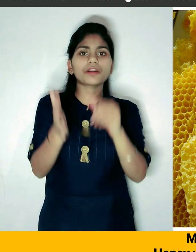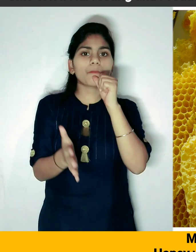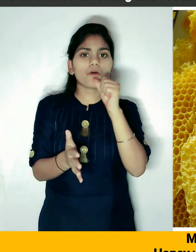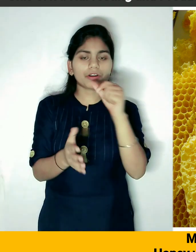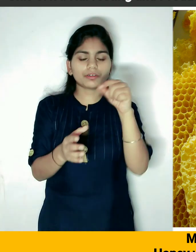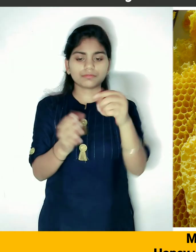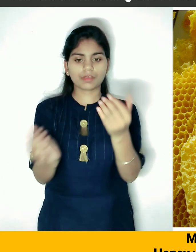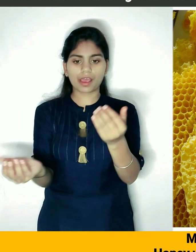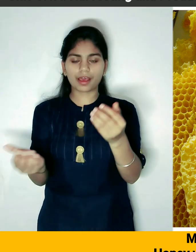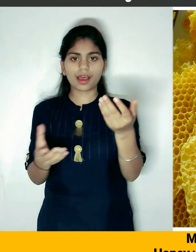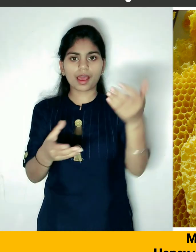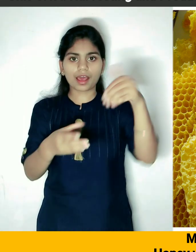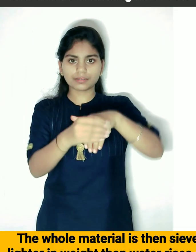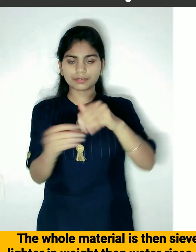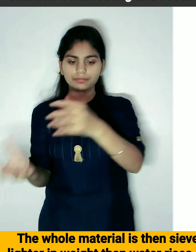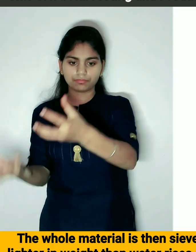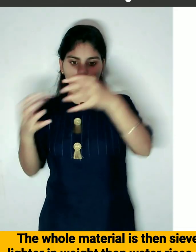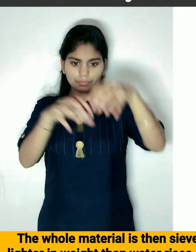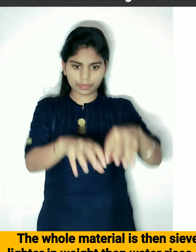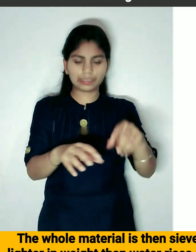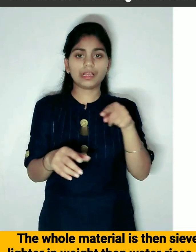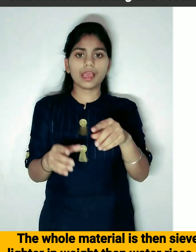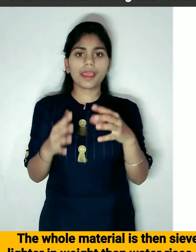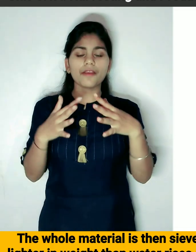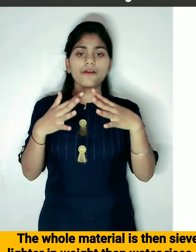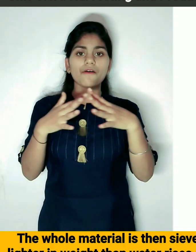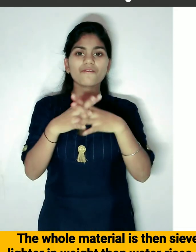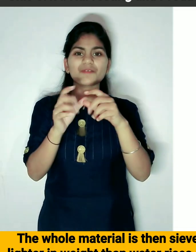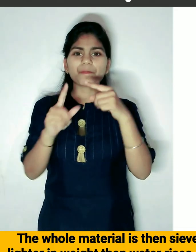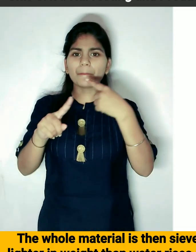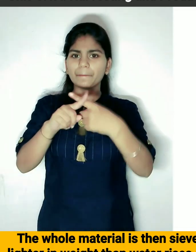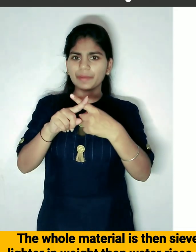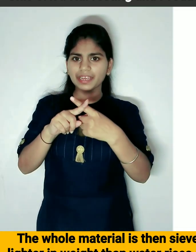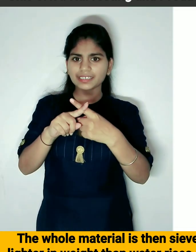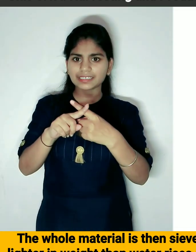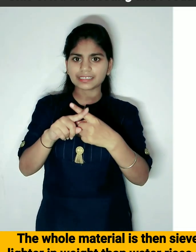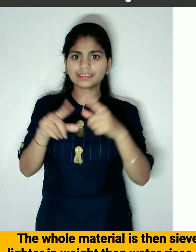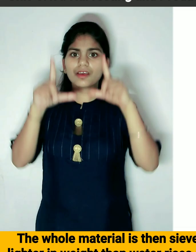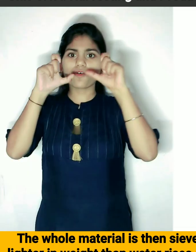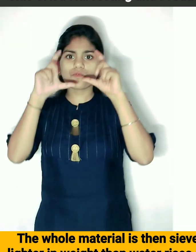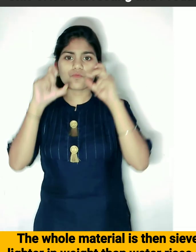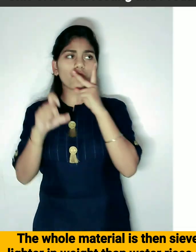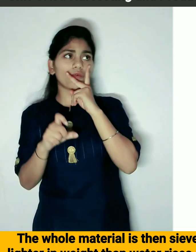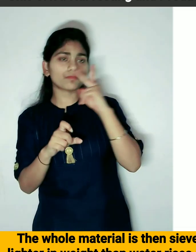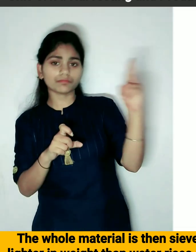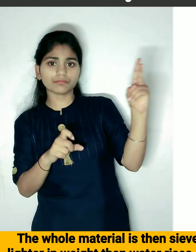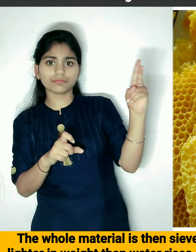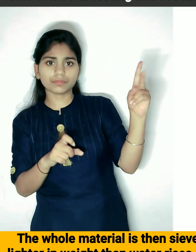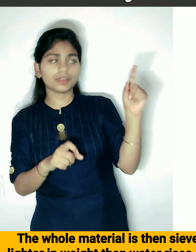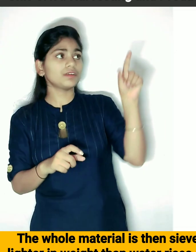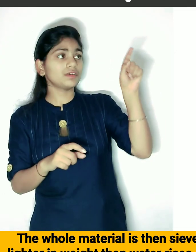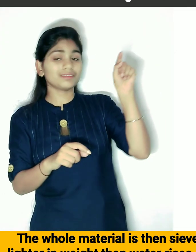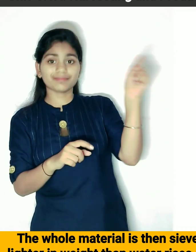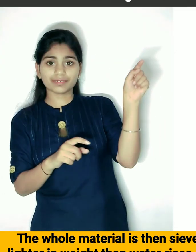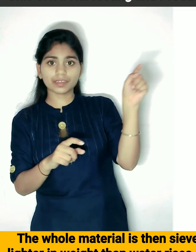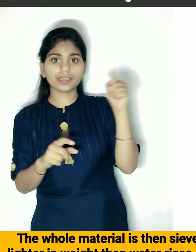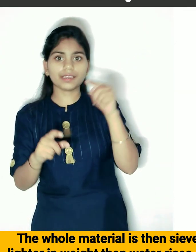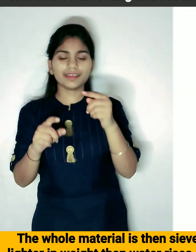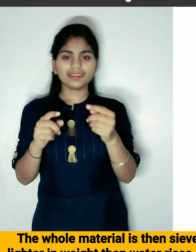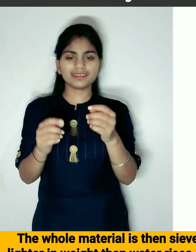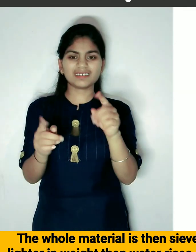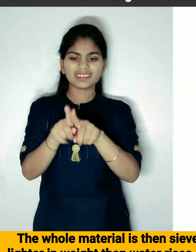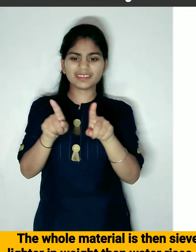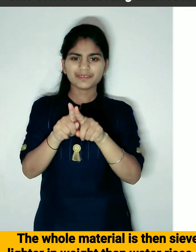beeswax melts. The whole material is then sieved through wire screen or